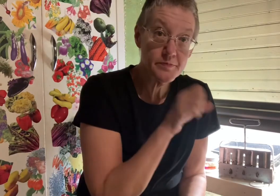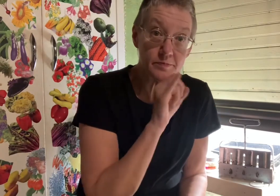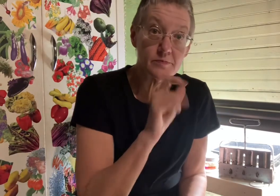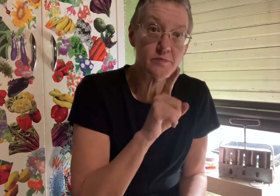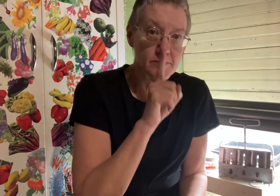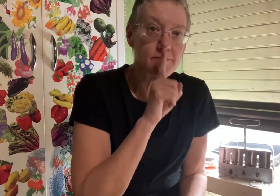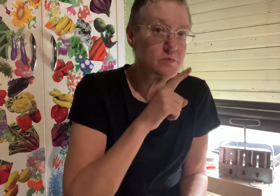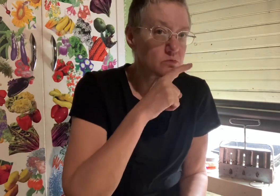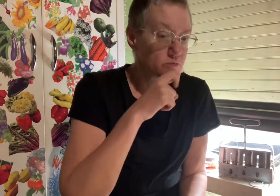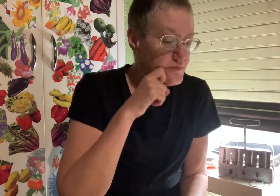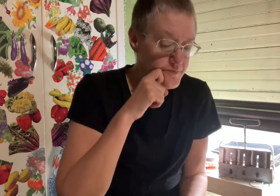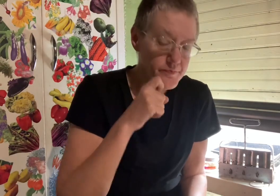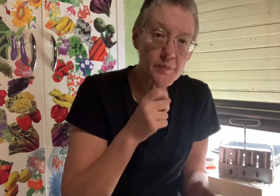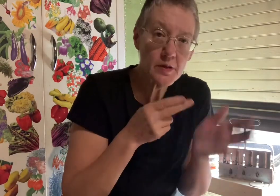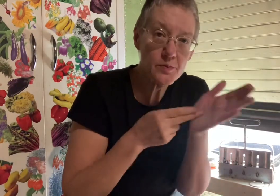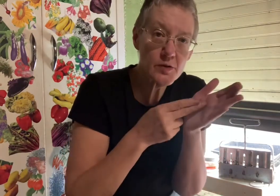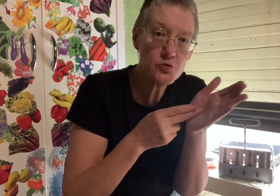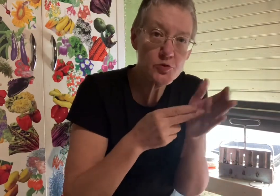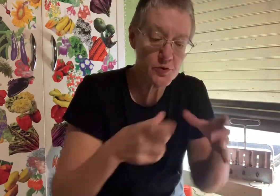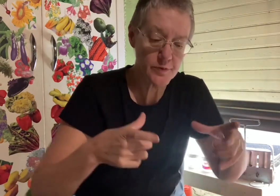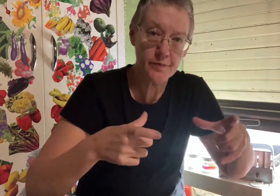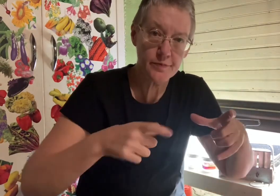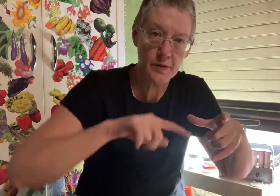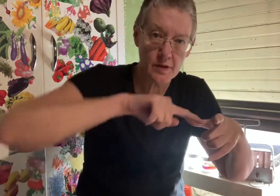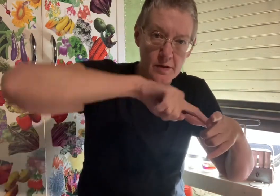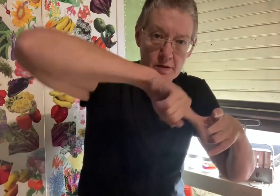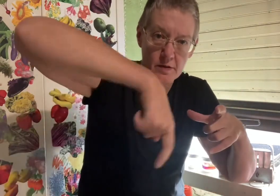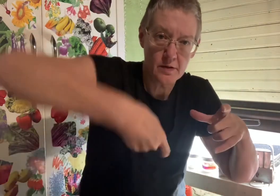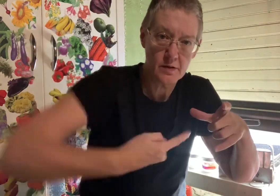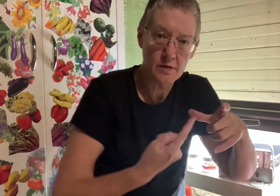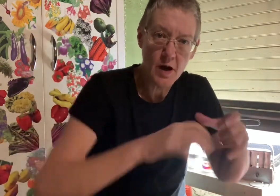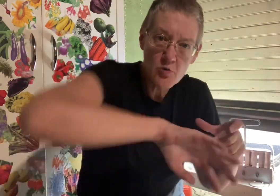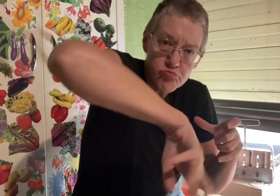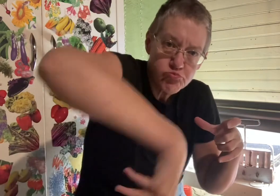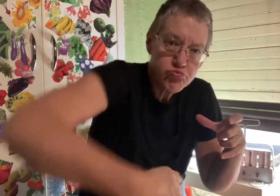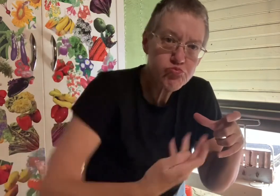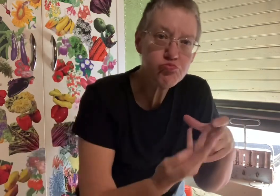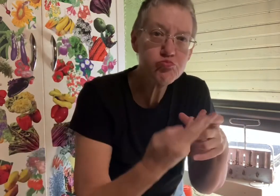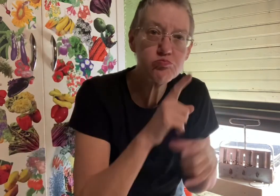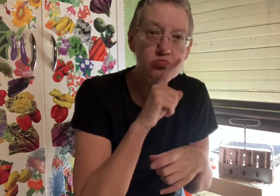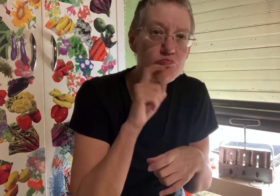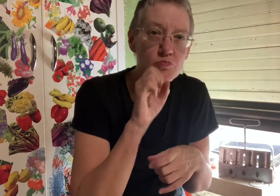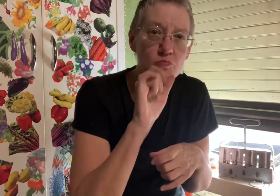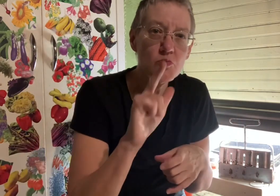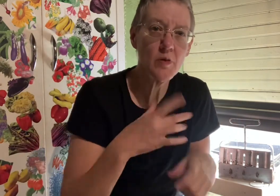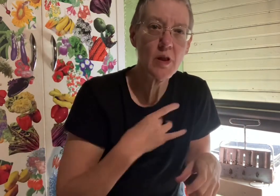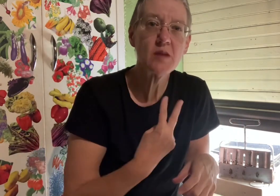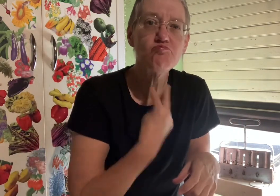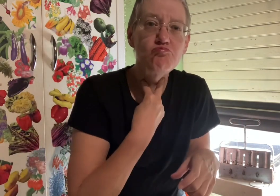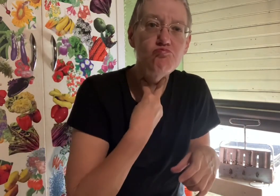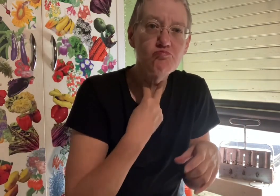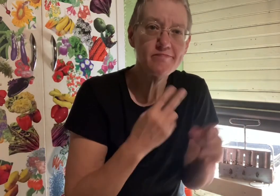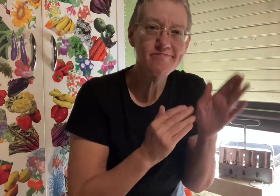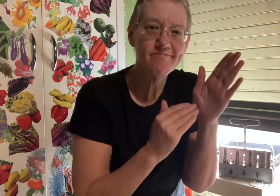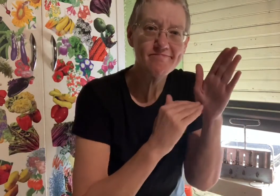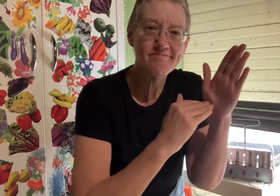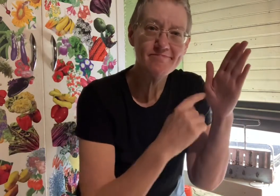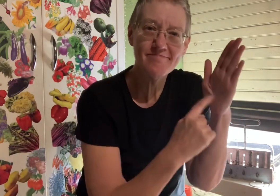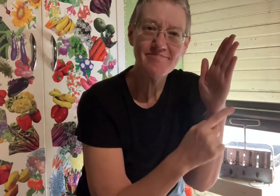It's going to take a lot of water because this soil is really dry. Make sure you get down there around the bottom, around the edges where it gets